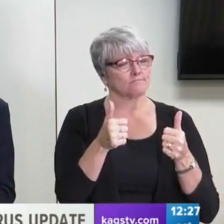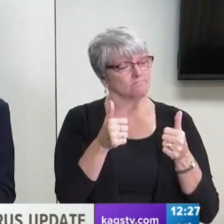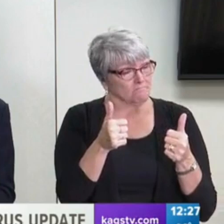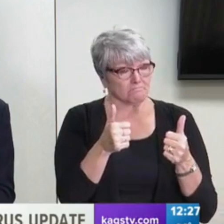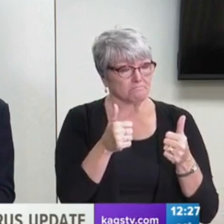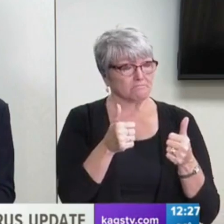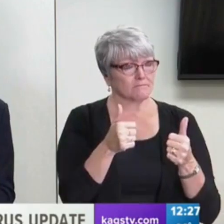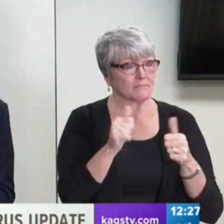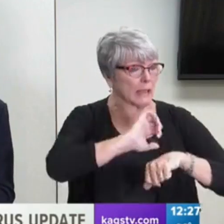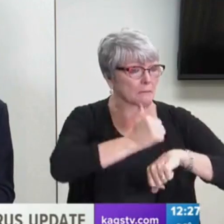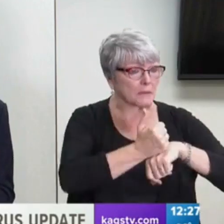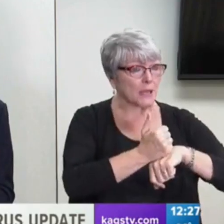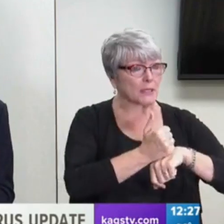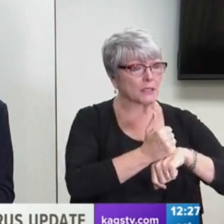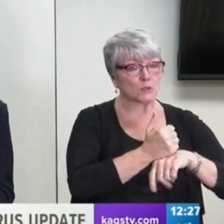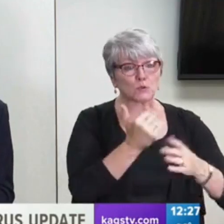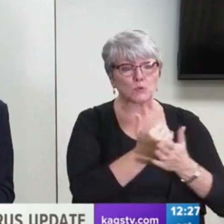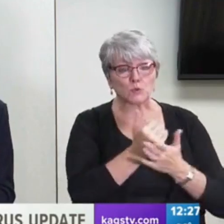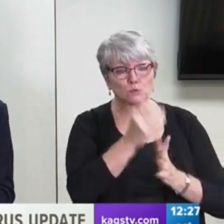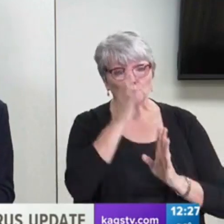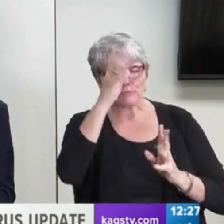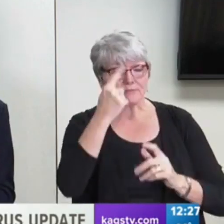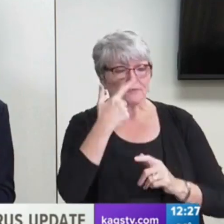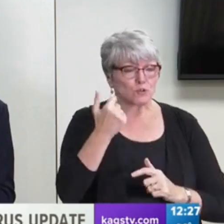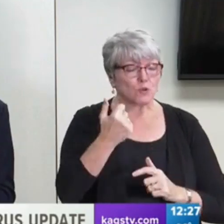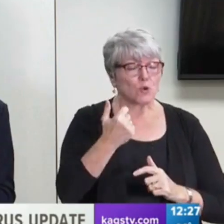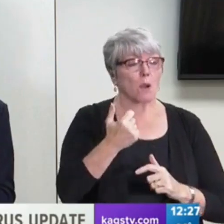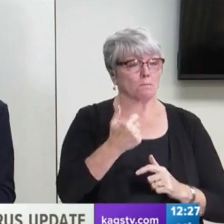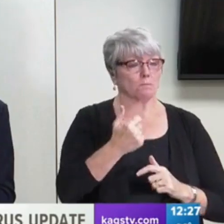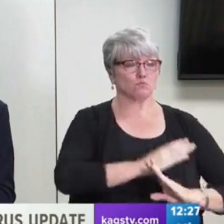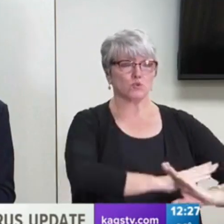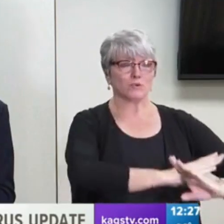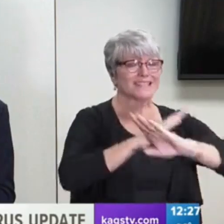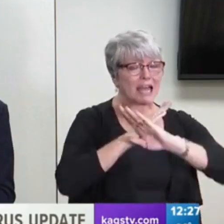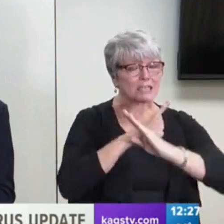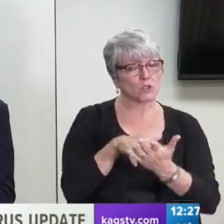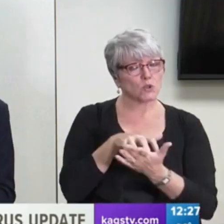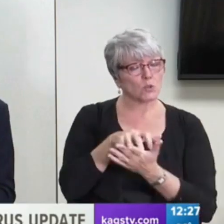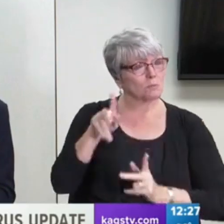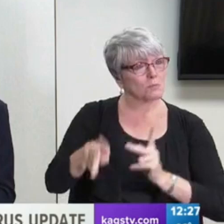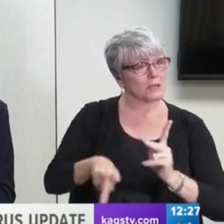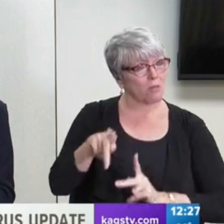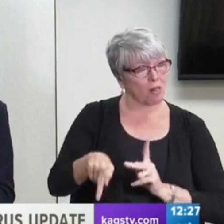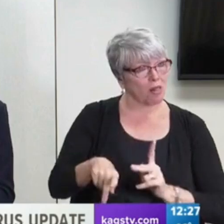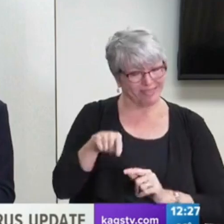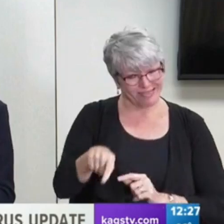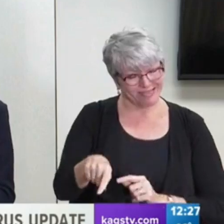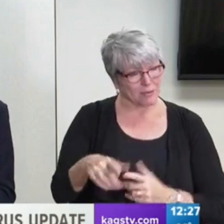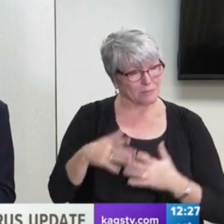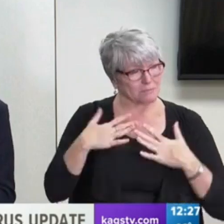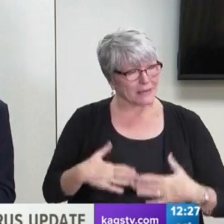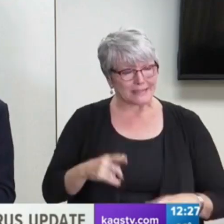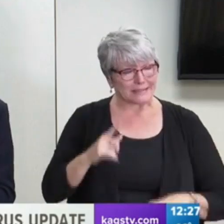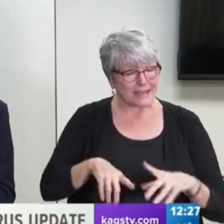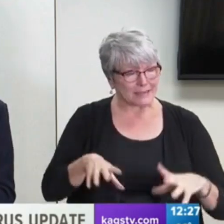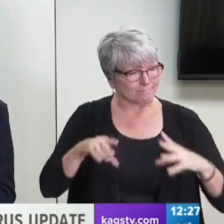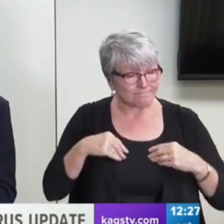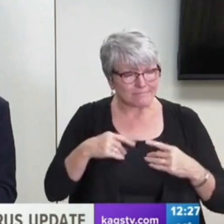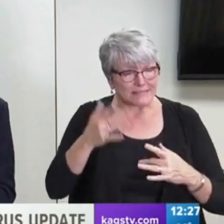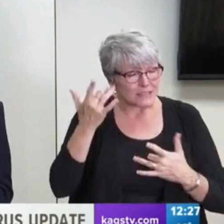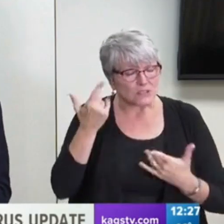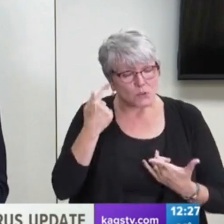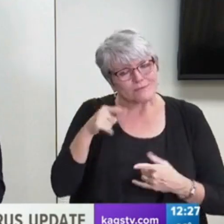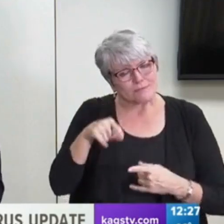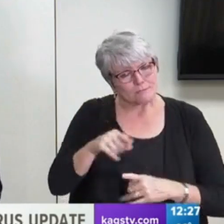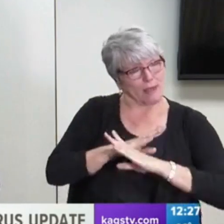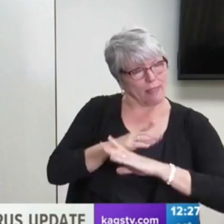are implementing these things to protect the vulnerable. That is what this is about. And in doing these things in